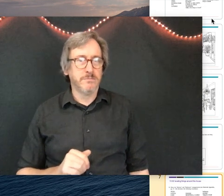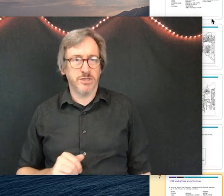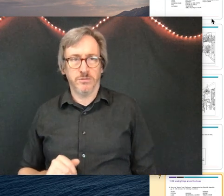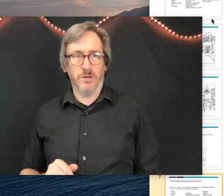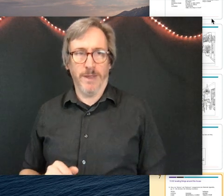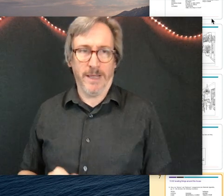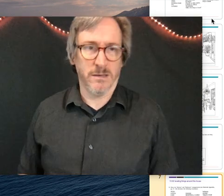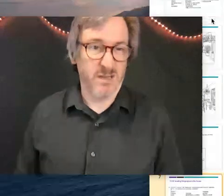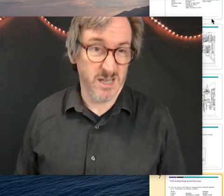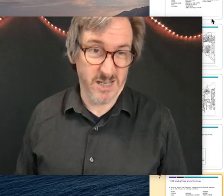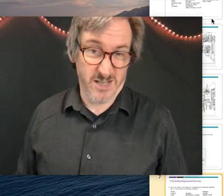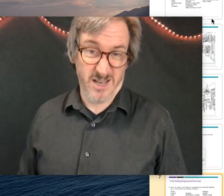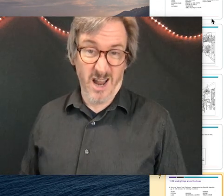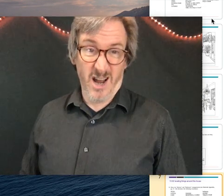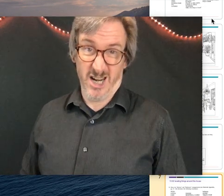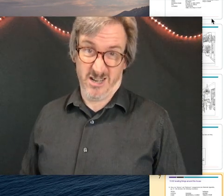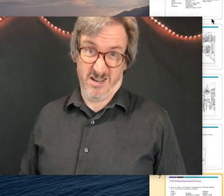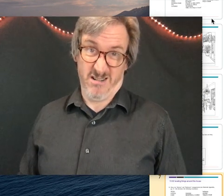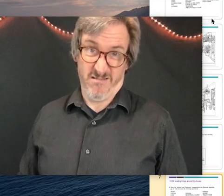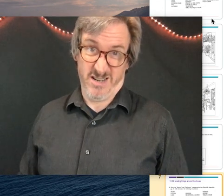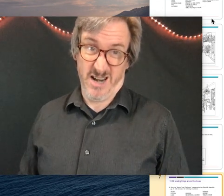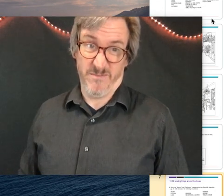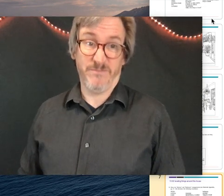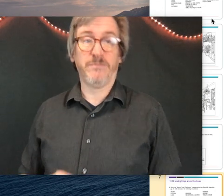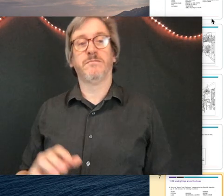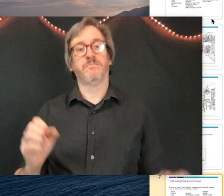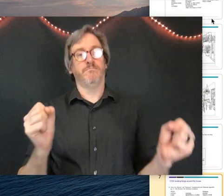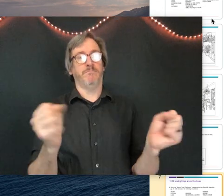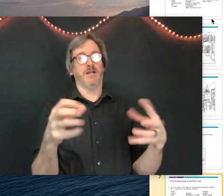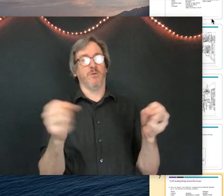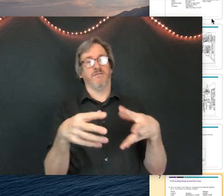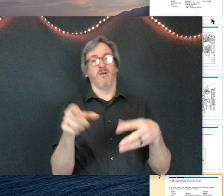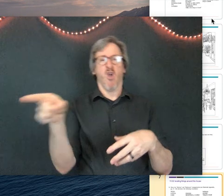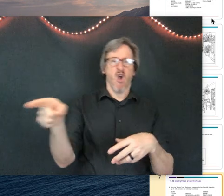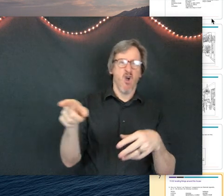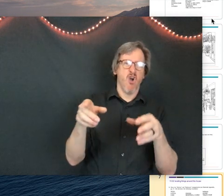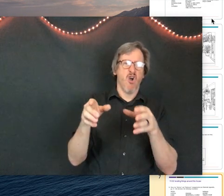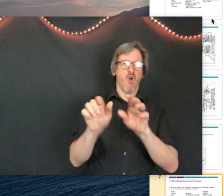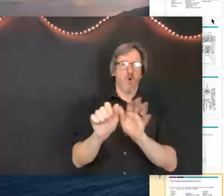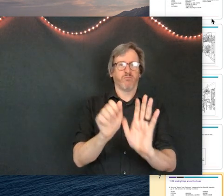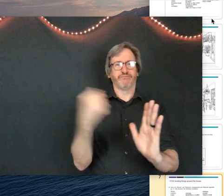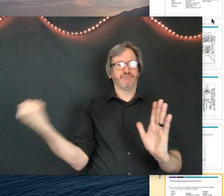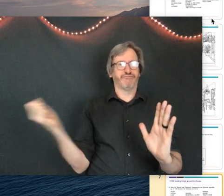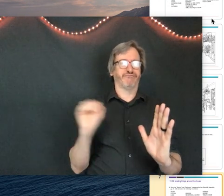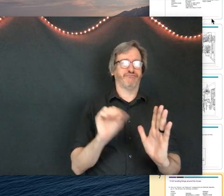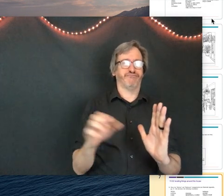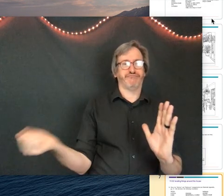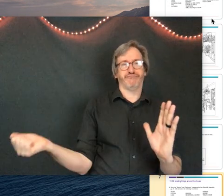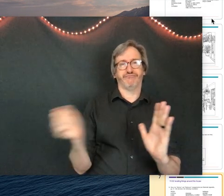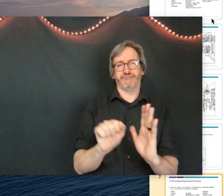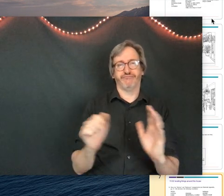pun, so don't make it, because it's kind of dumb. Microwave.